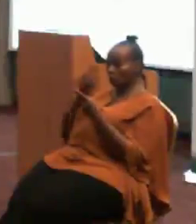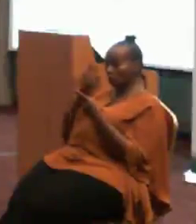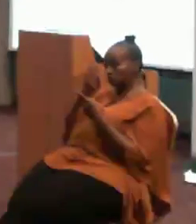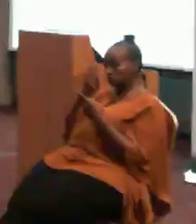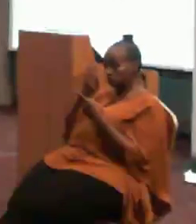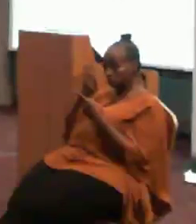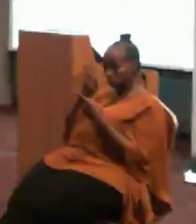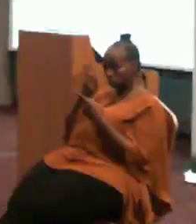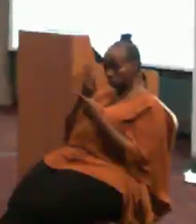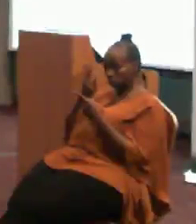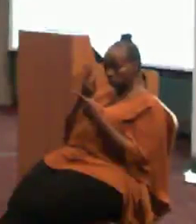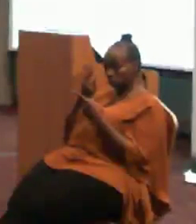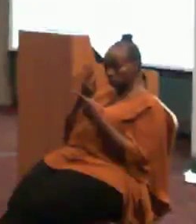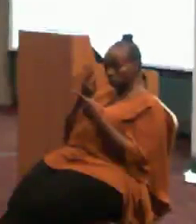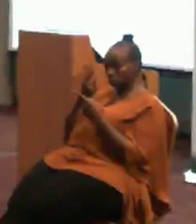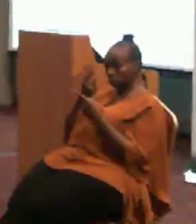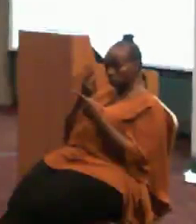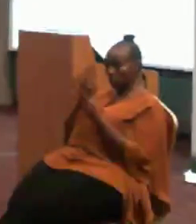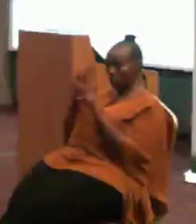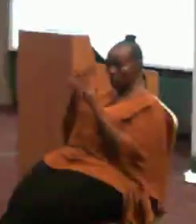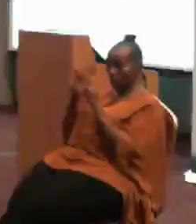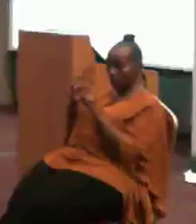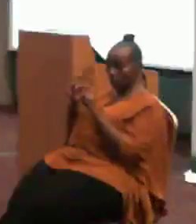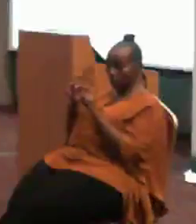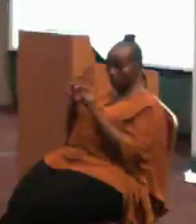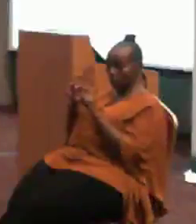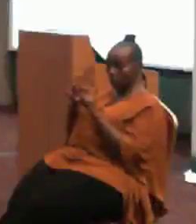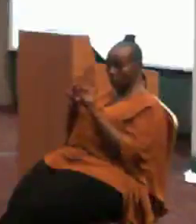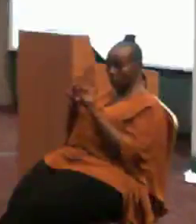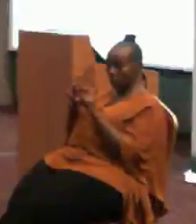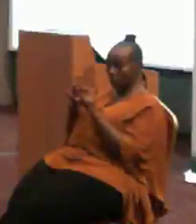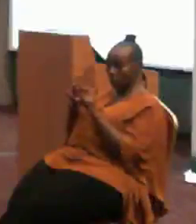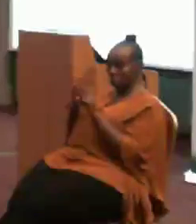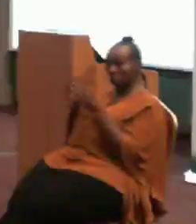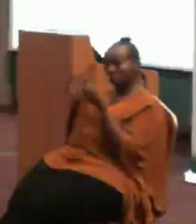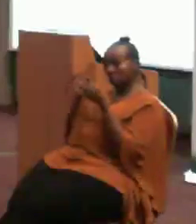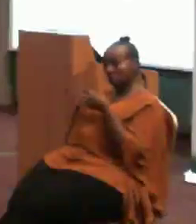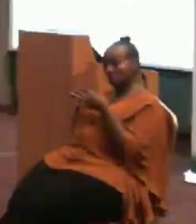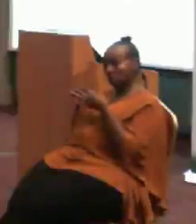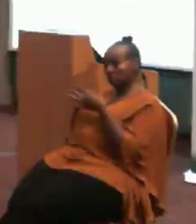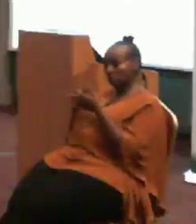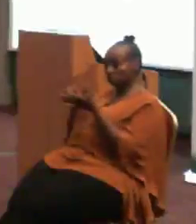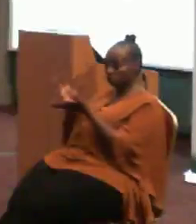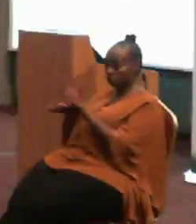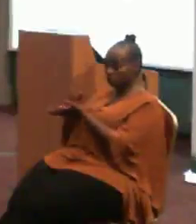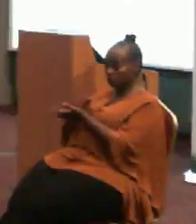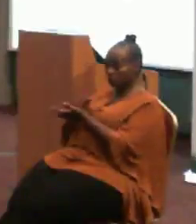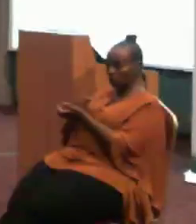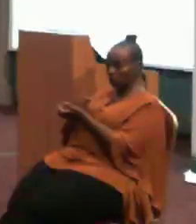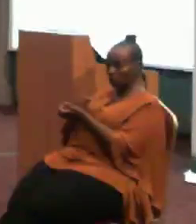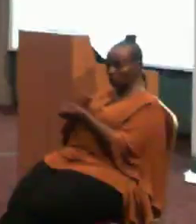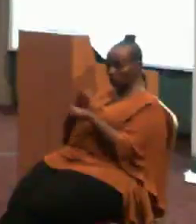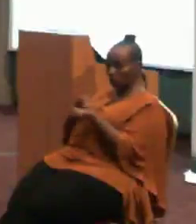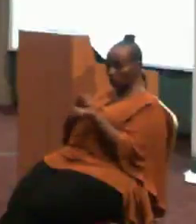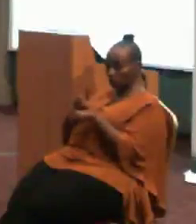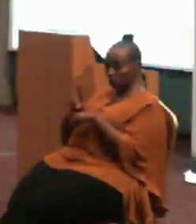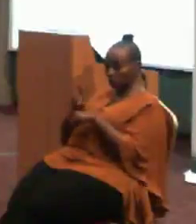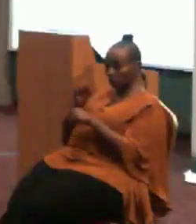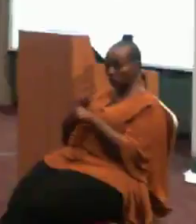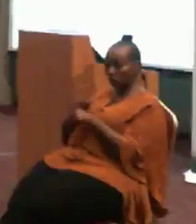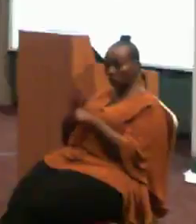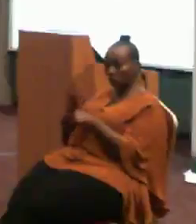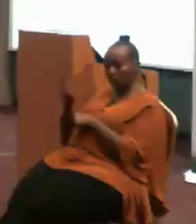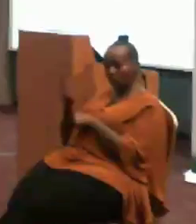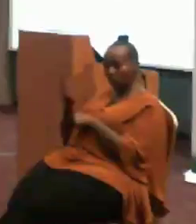why did Eskom choose to take that problem from City Power